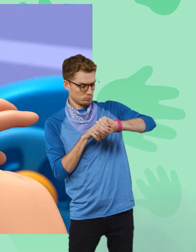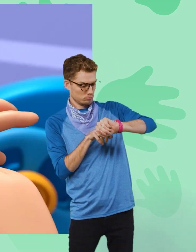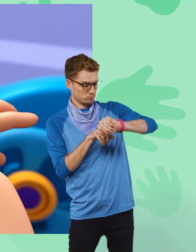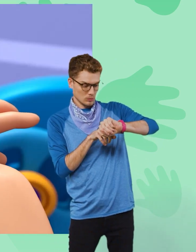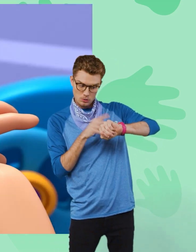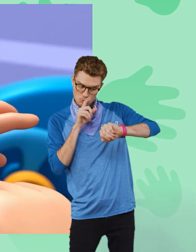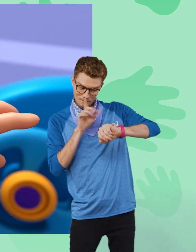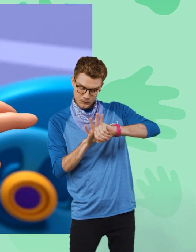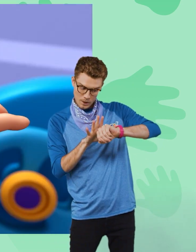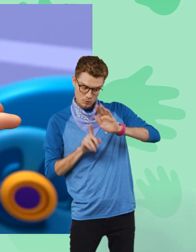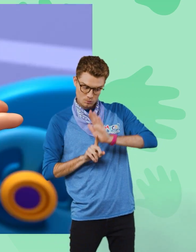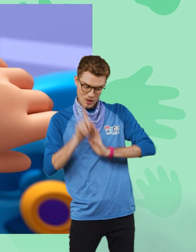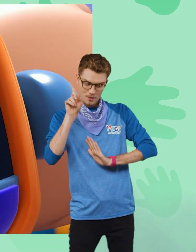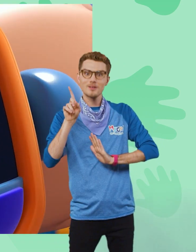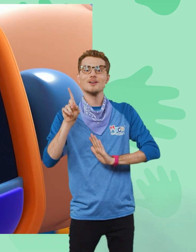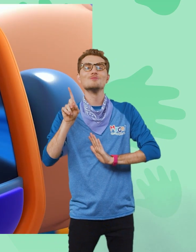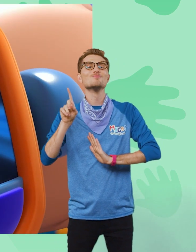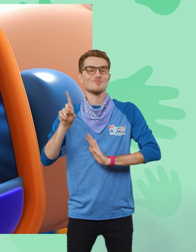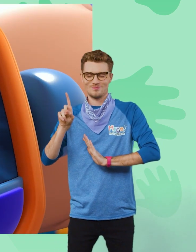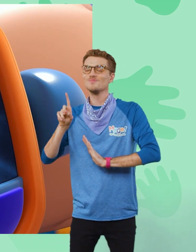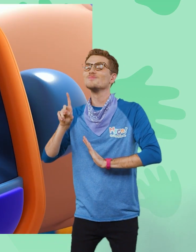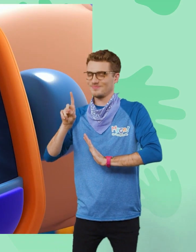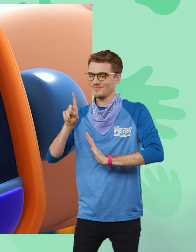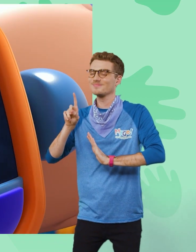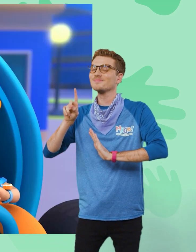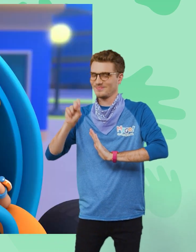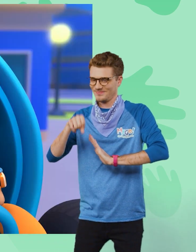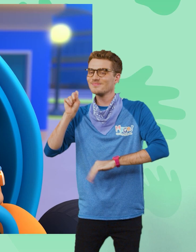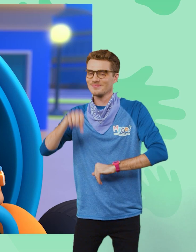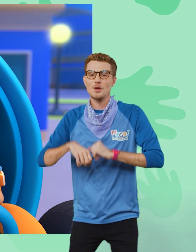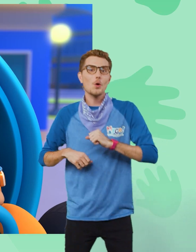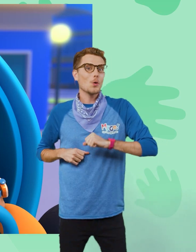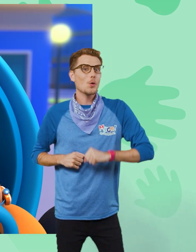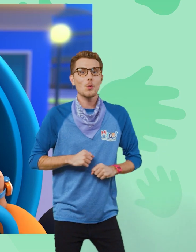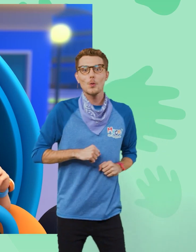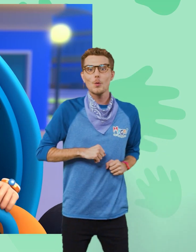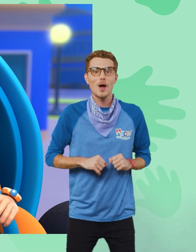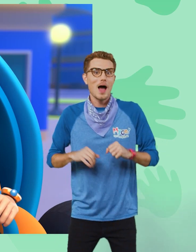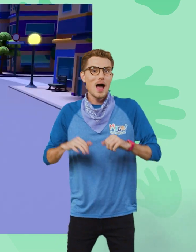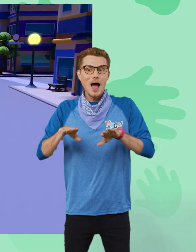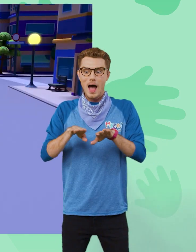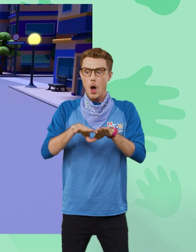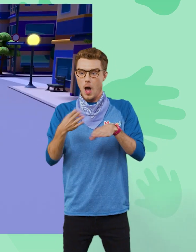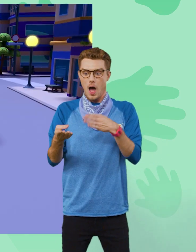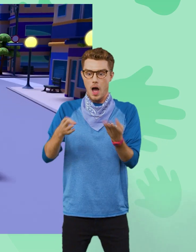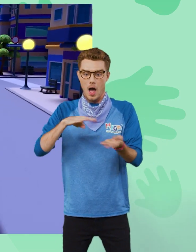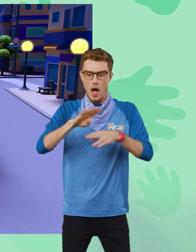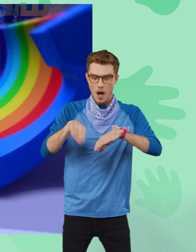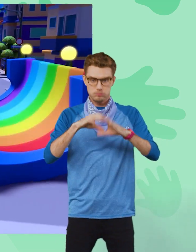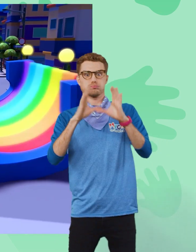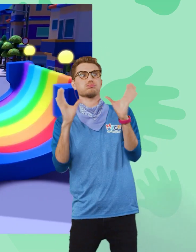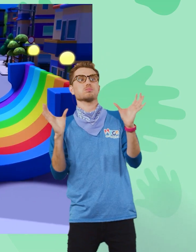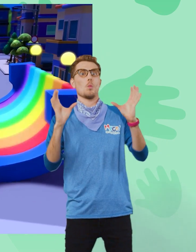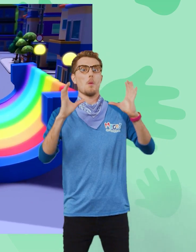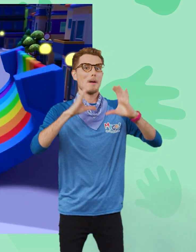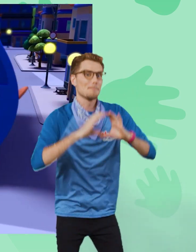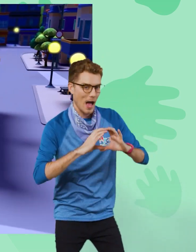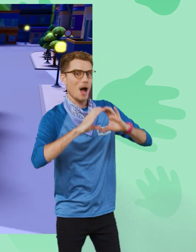a rocket booster. Rocket booster, confirmed. Activate Blippi Station.